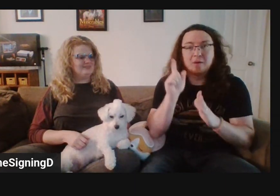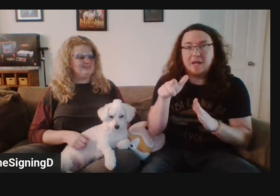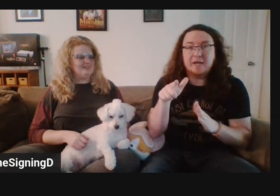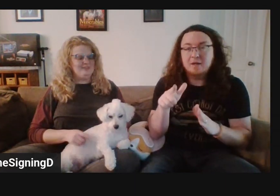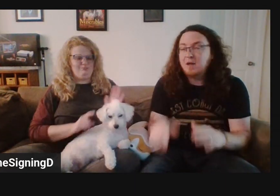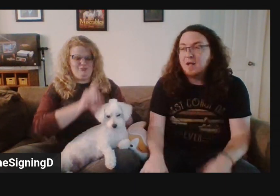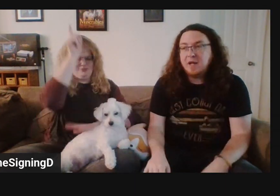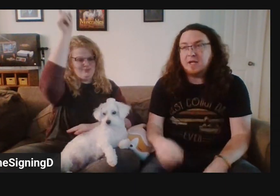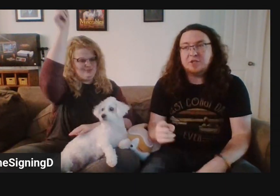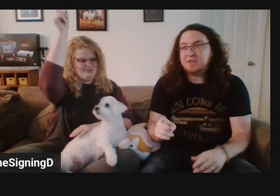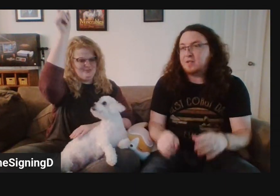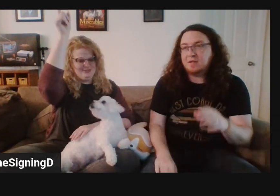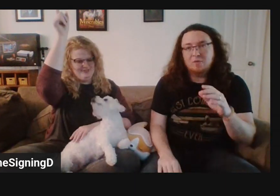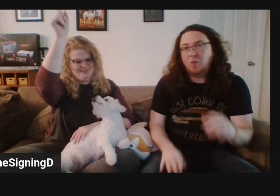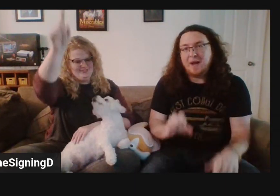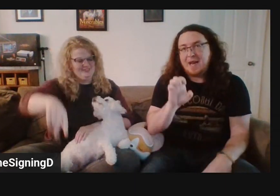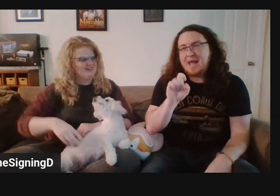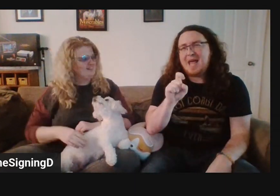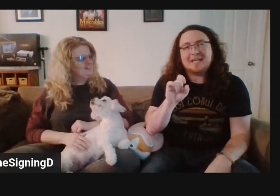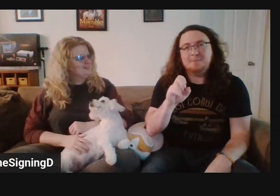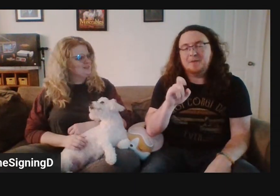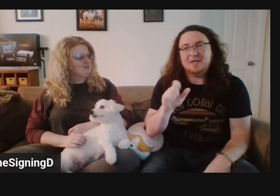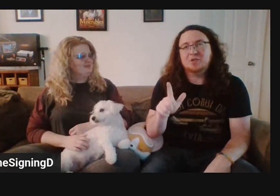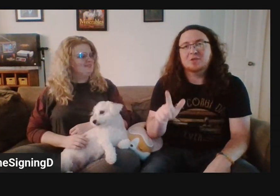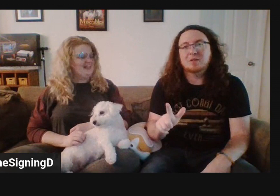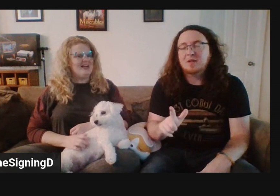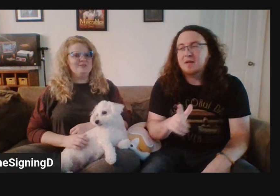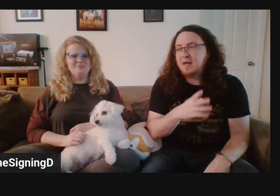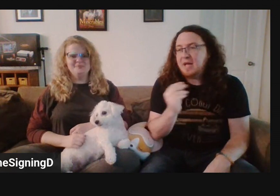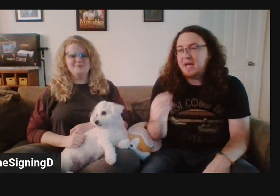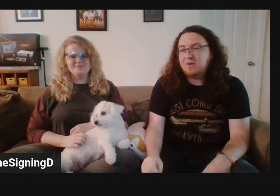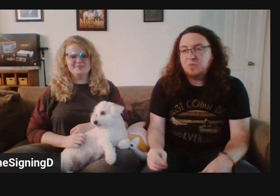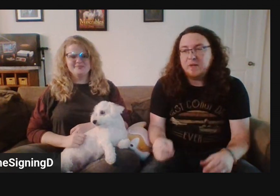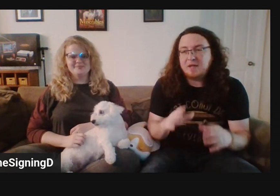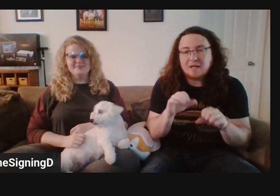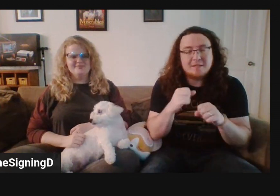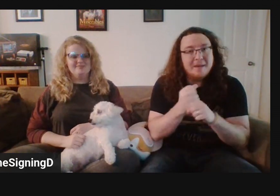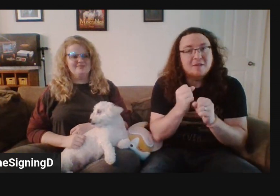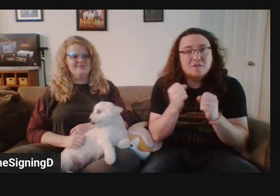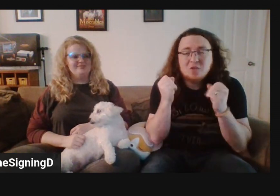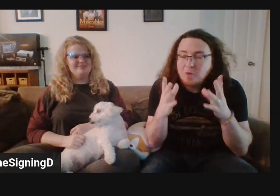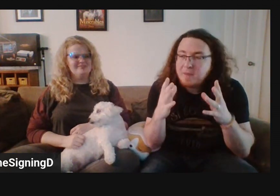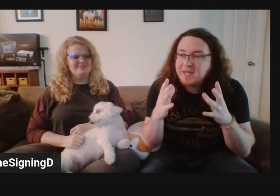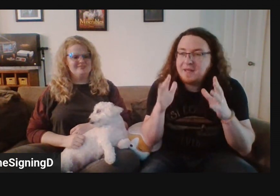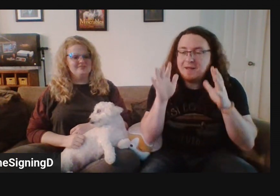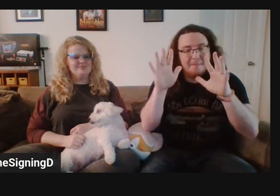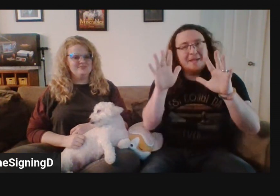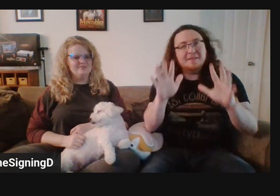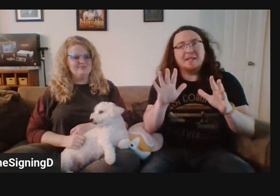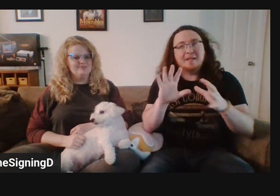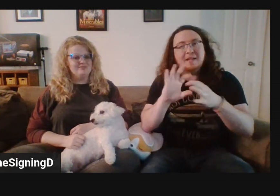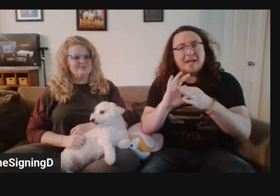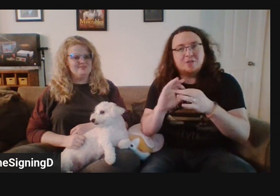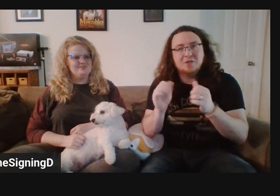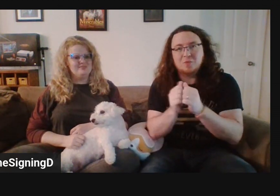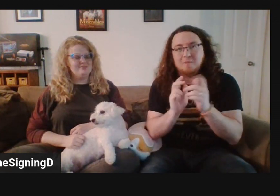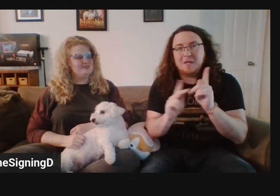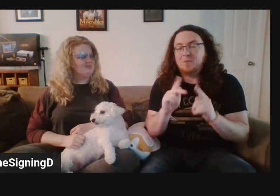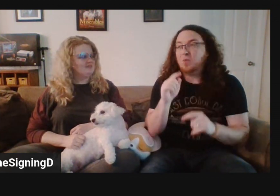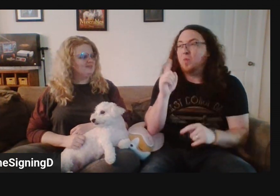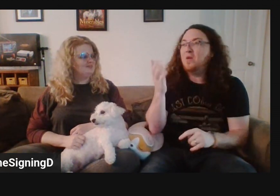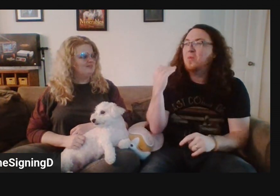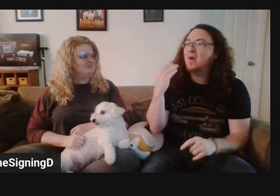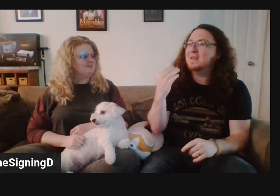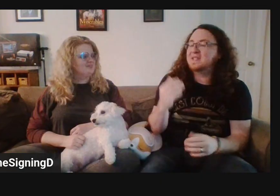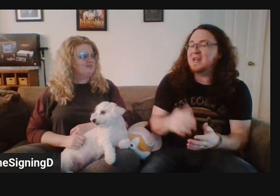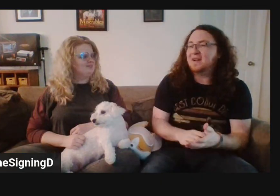an hour later, it just went exponential. Yeah. And we got to make so many amazing connections with